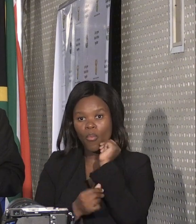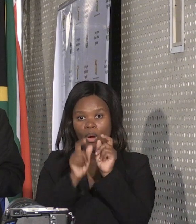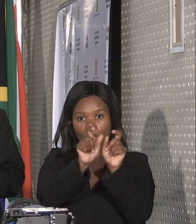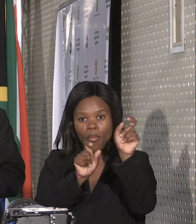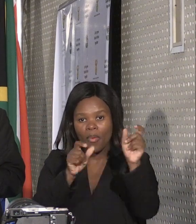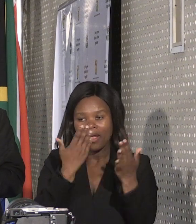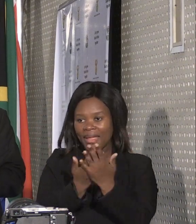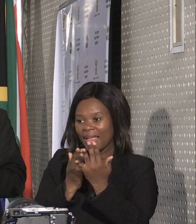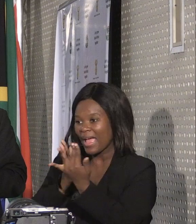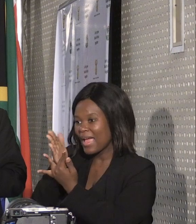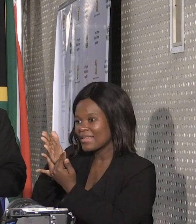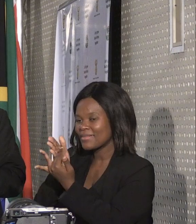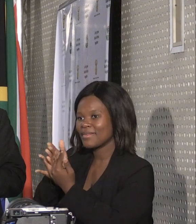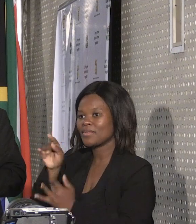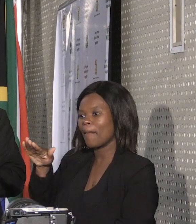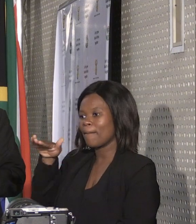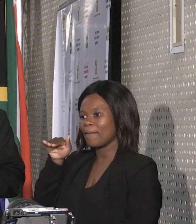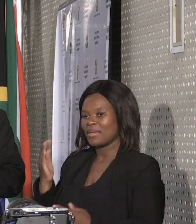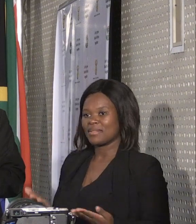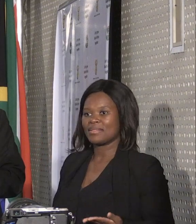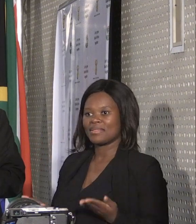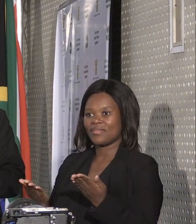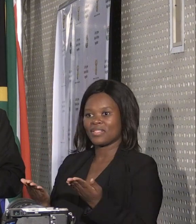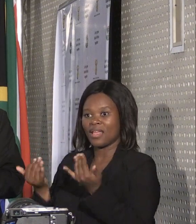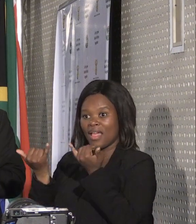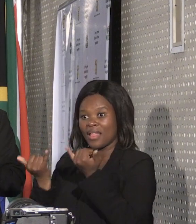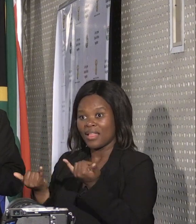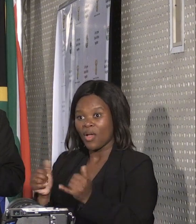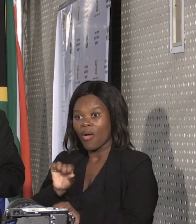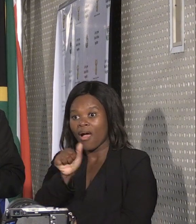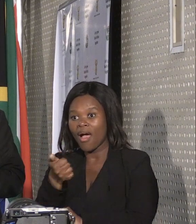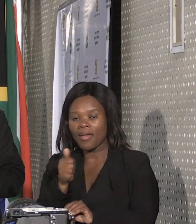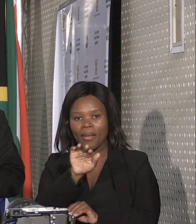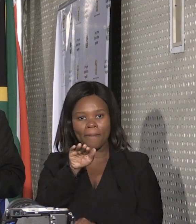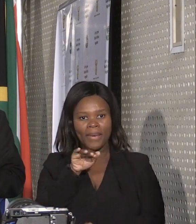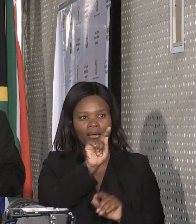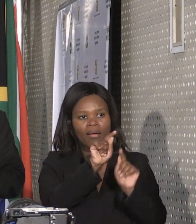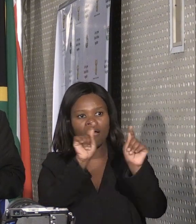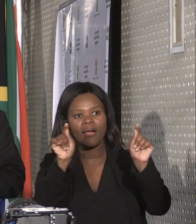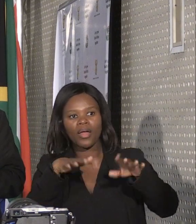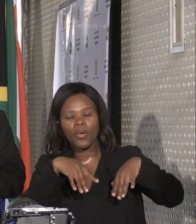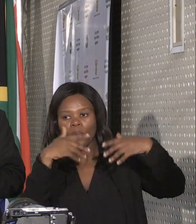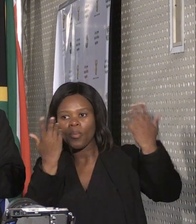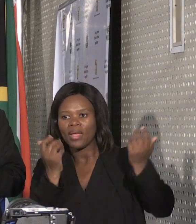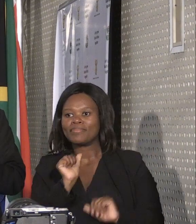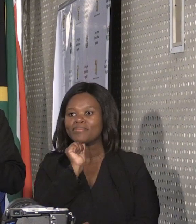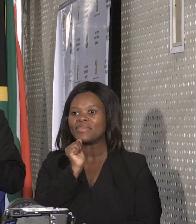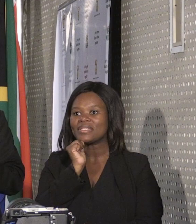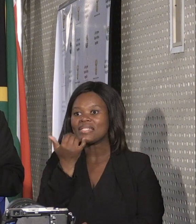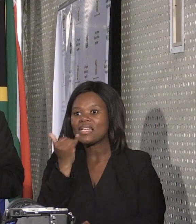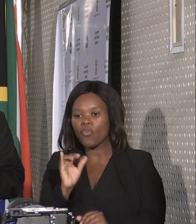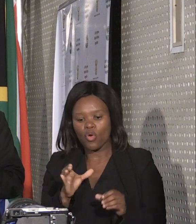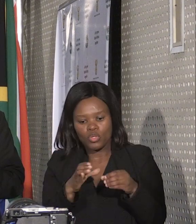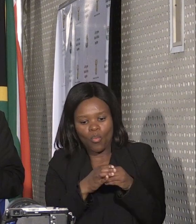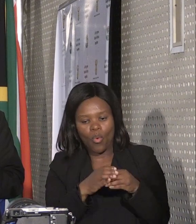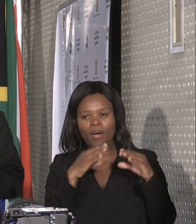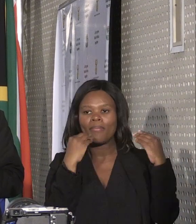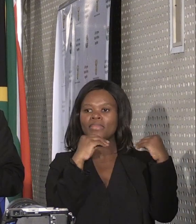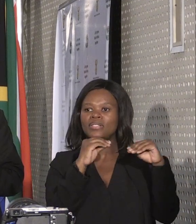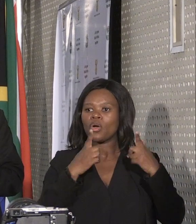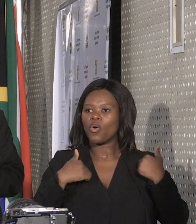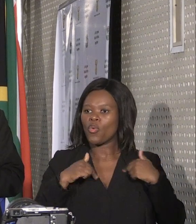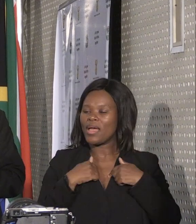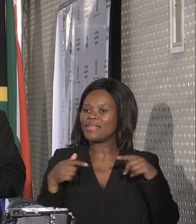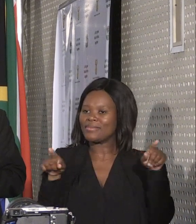services which they do not have to current traditional banks, whether it's SMMEs and so on. And we've been singing this